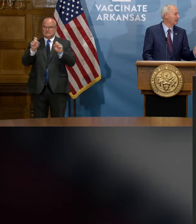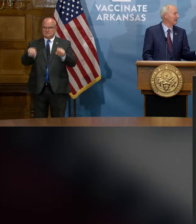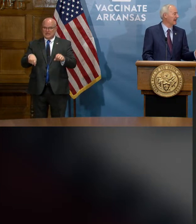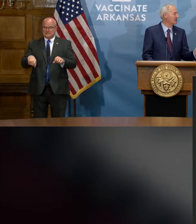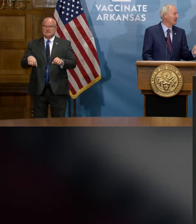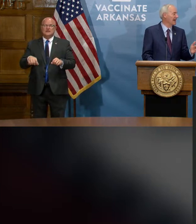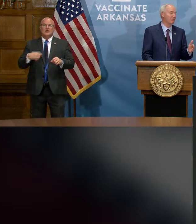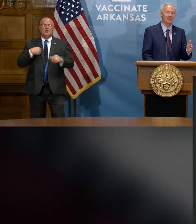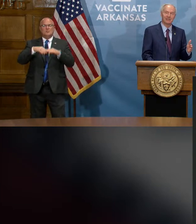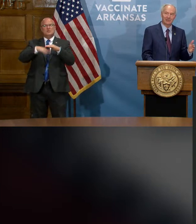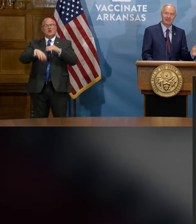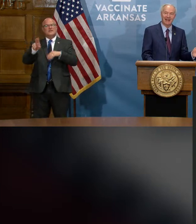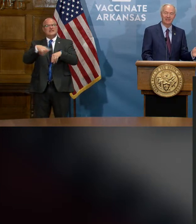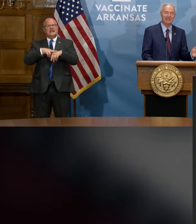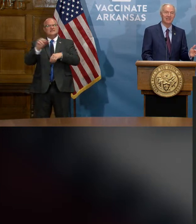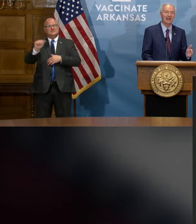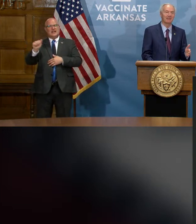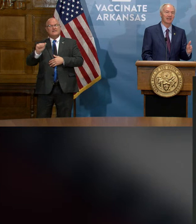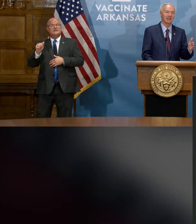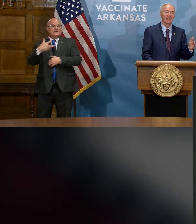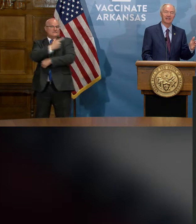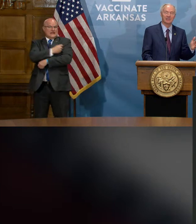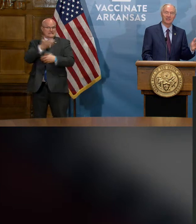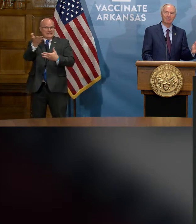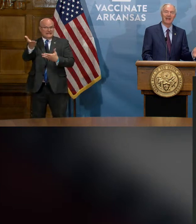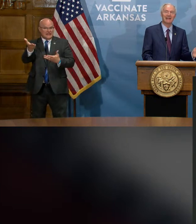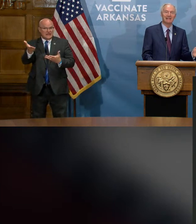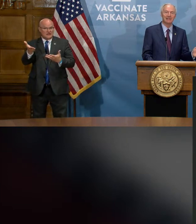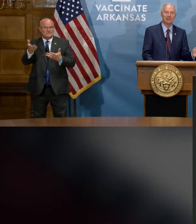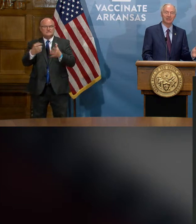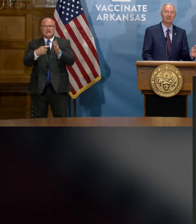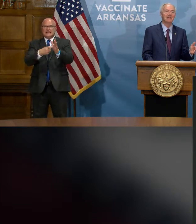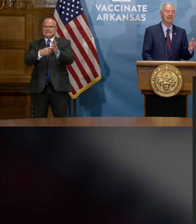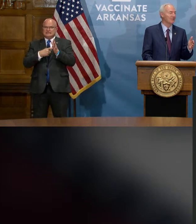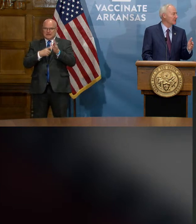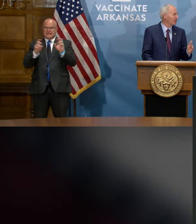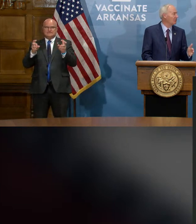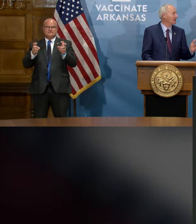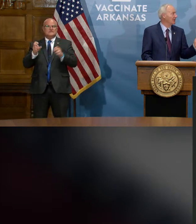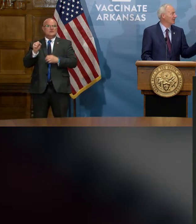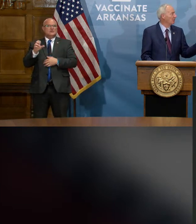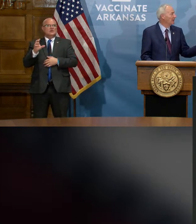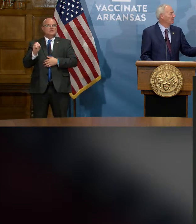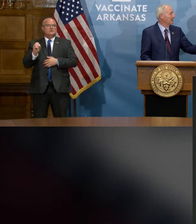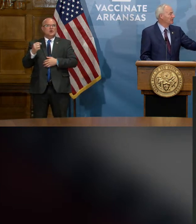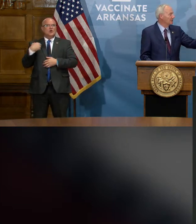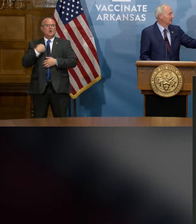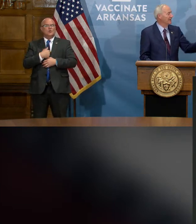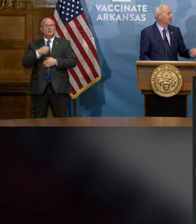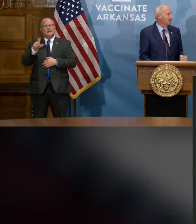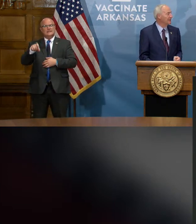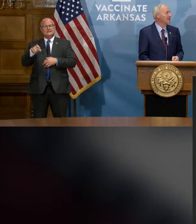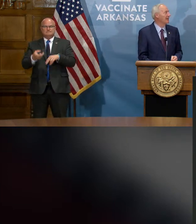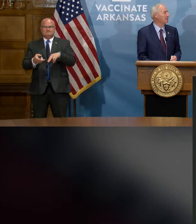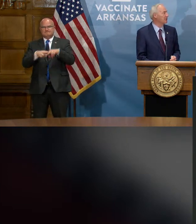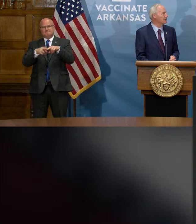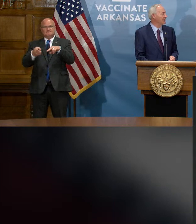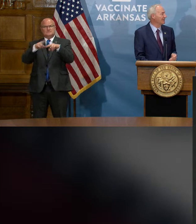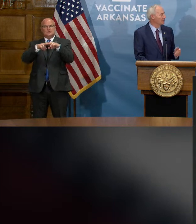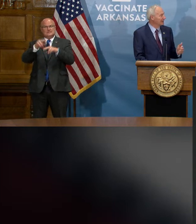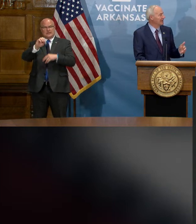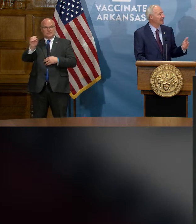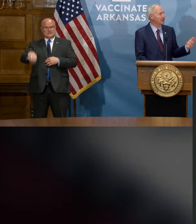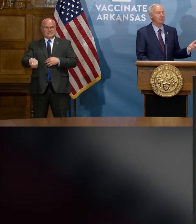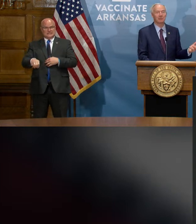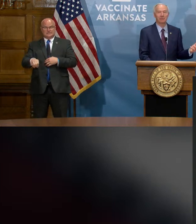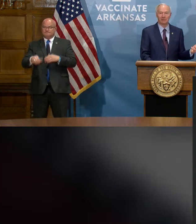We're below the national average, there's vaccines out there, and it's a demand issue, so we need to increase that